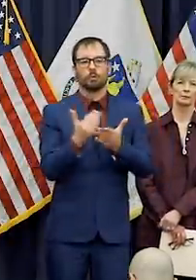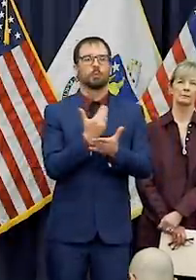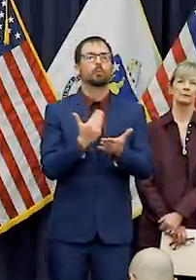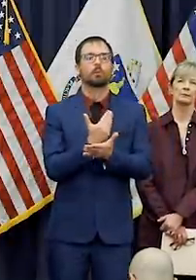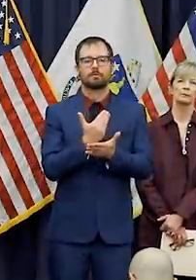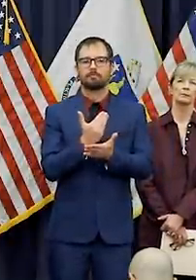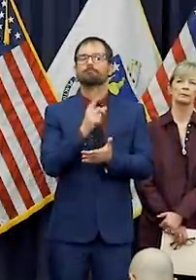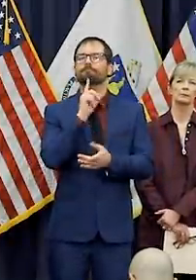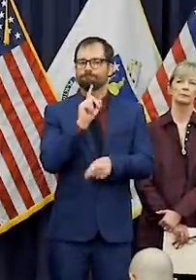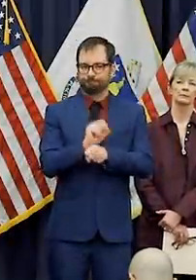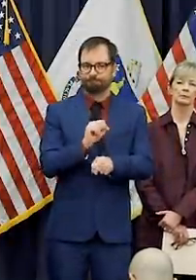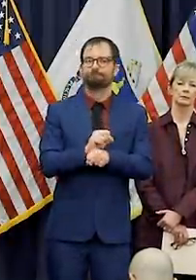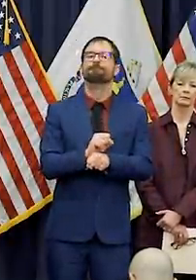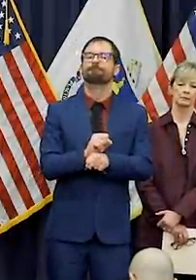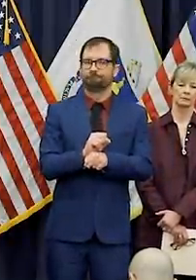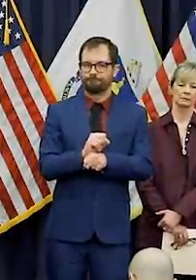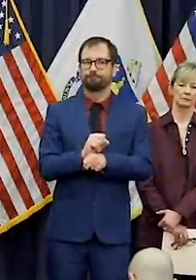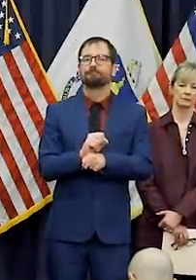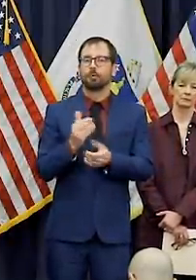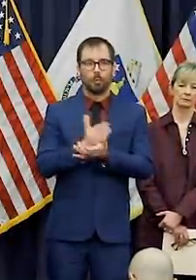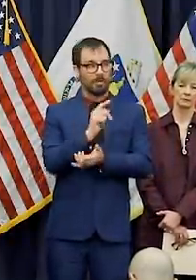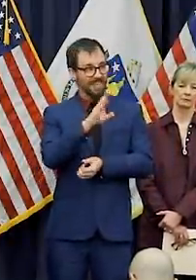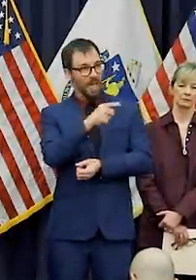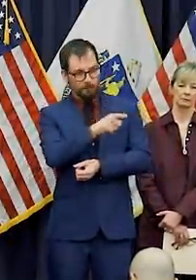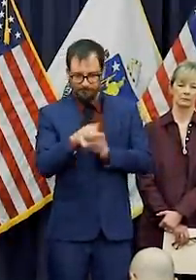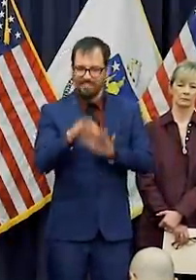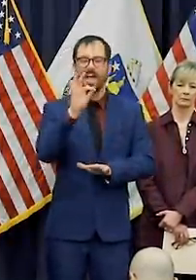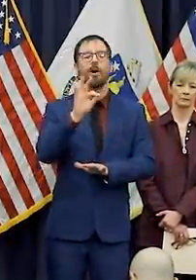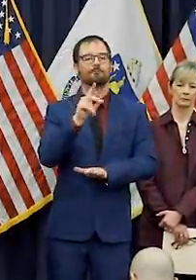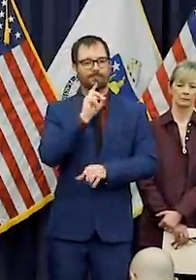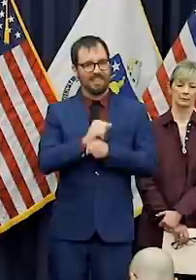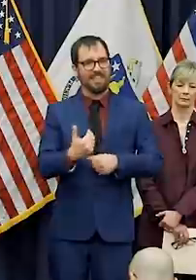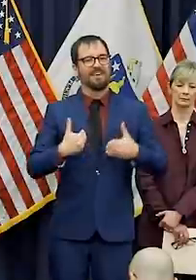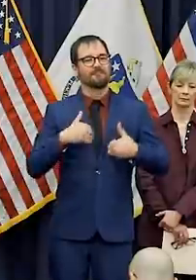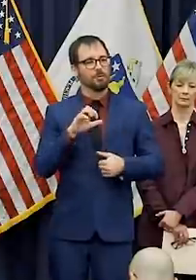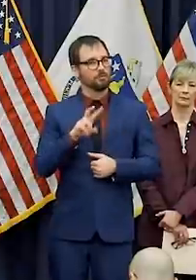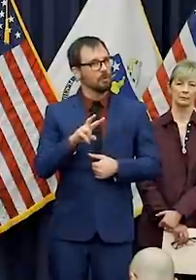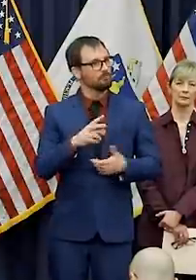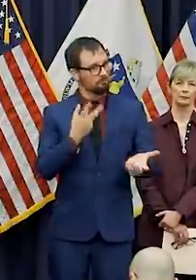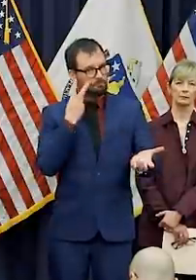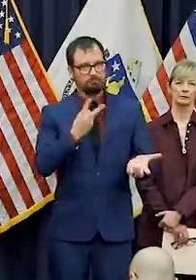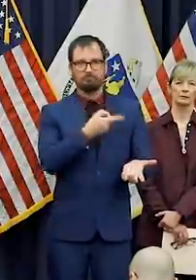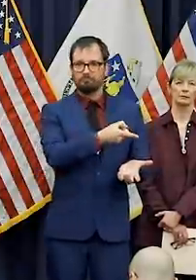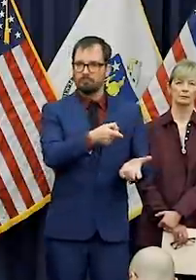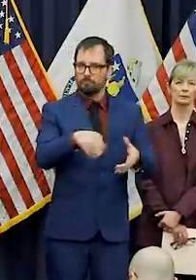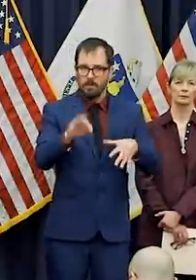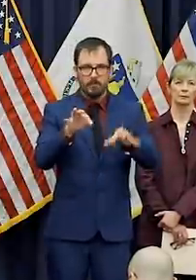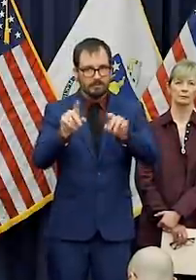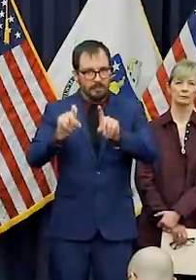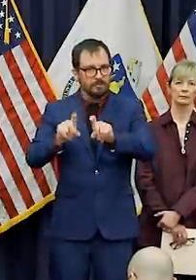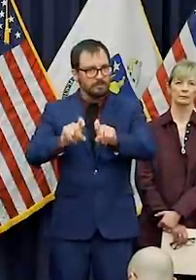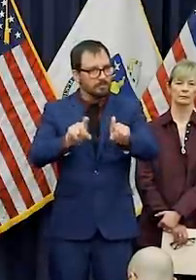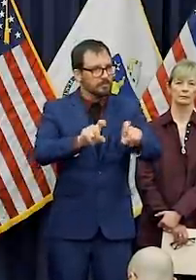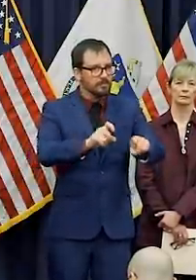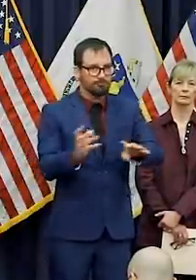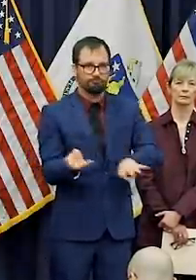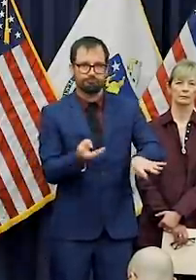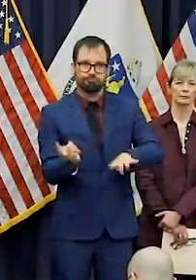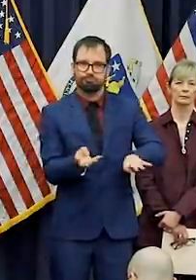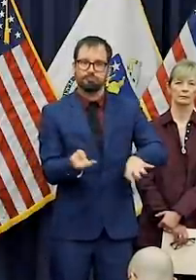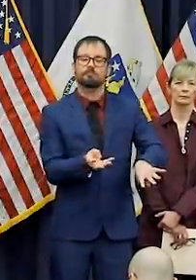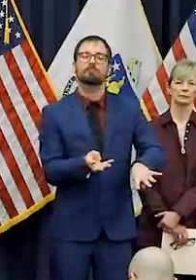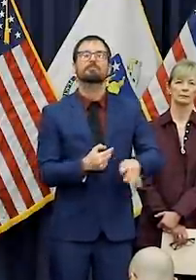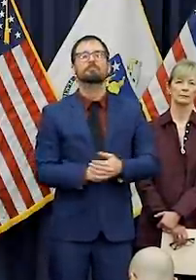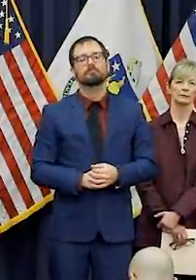to test, and this is good news. With more clinical labs in Massachusetts working to get FDA approval, even more